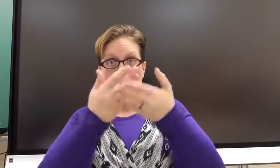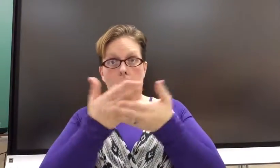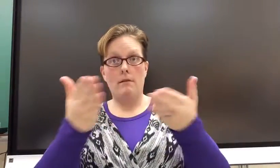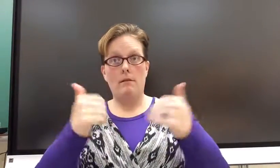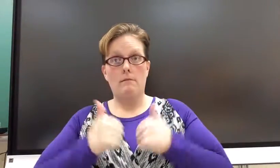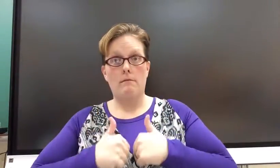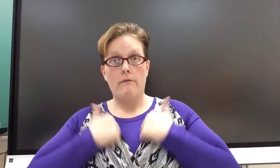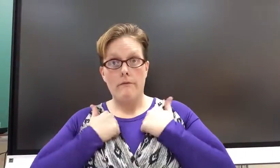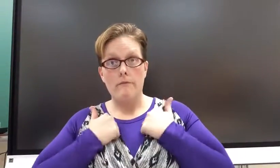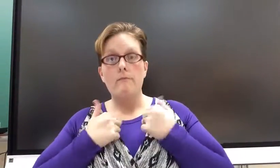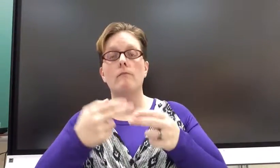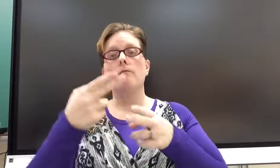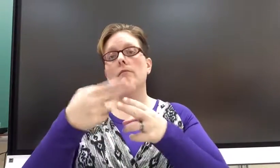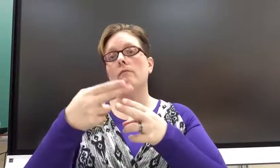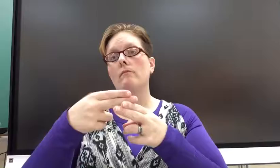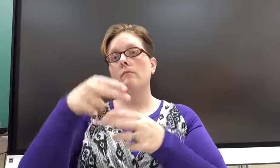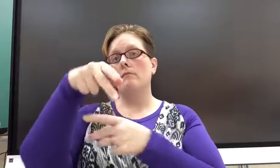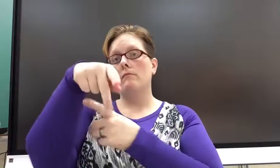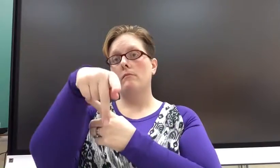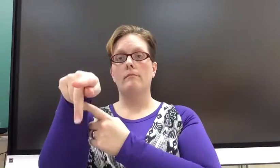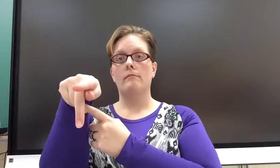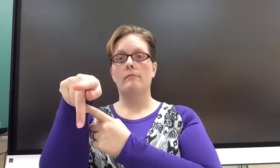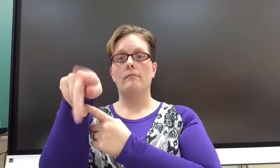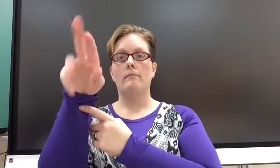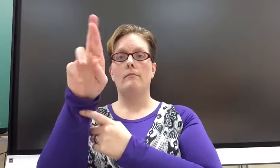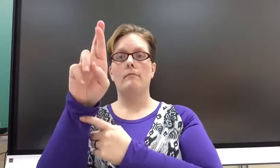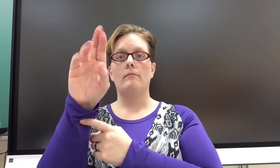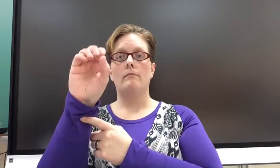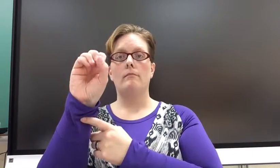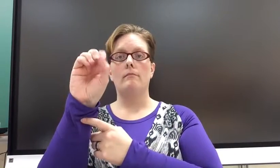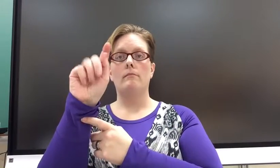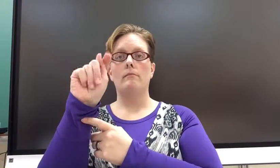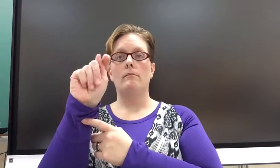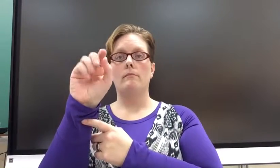The cells inside have things necessary for life.